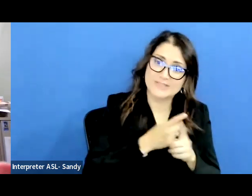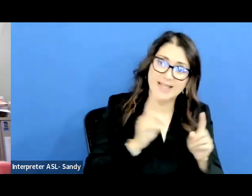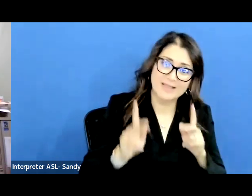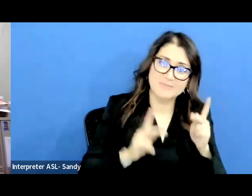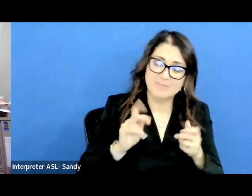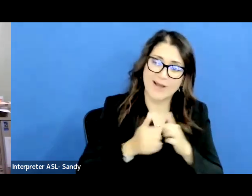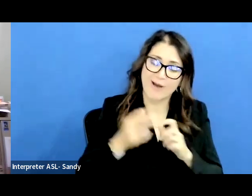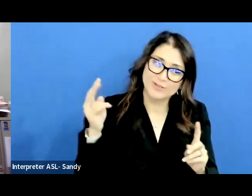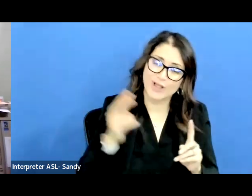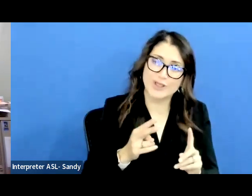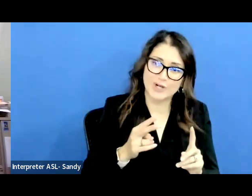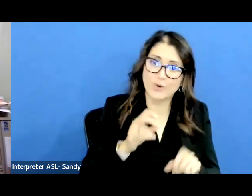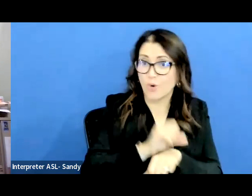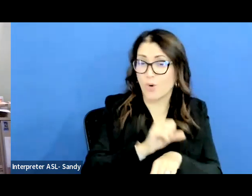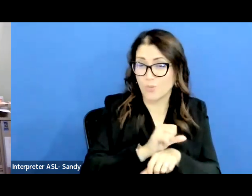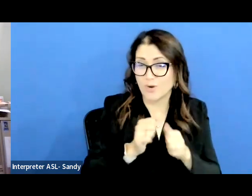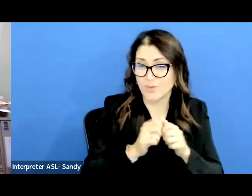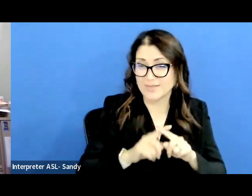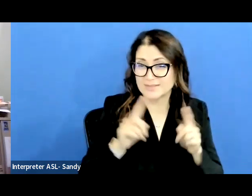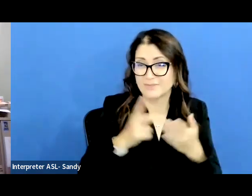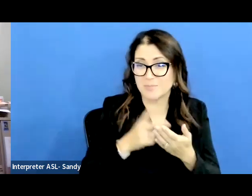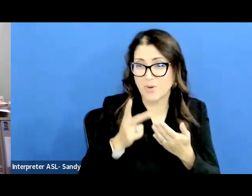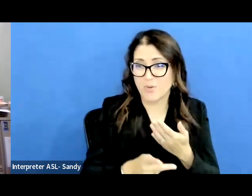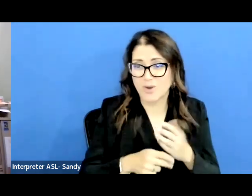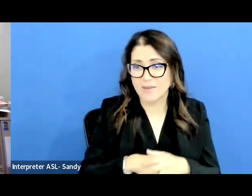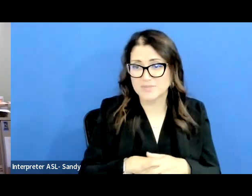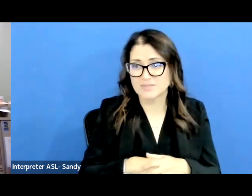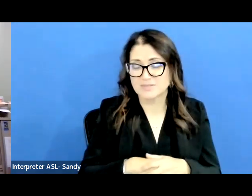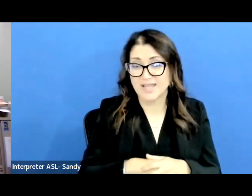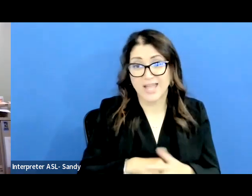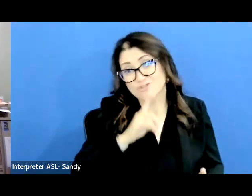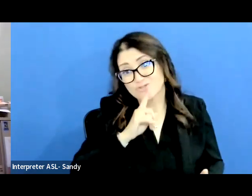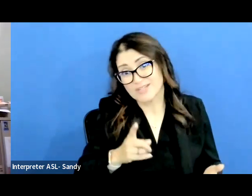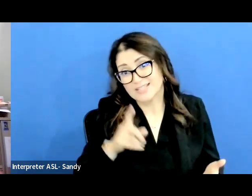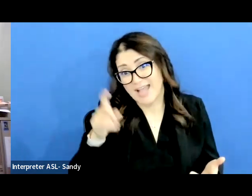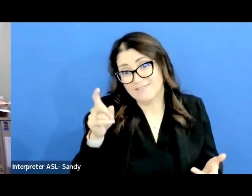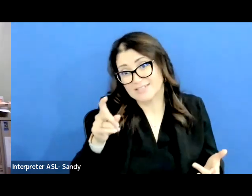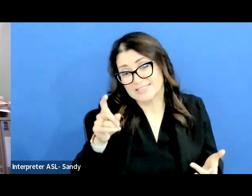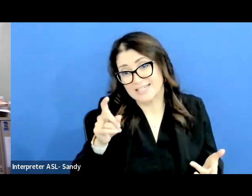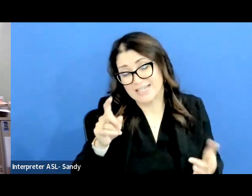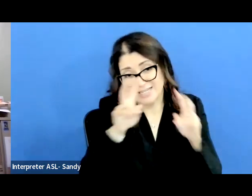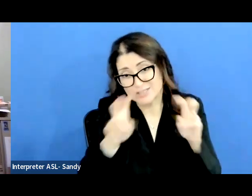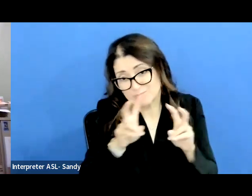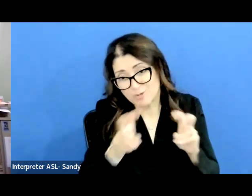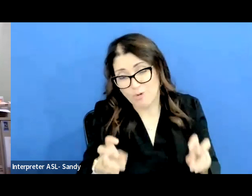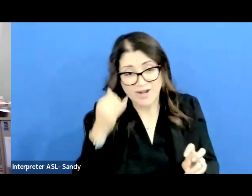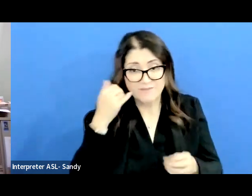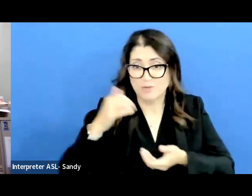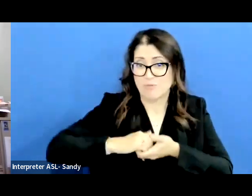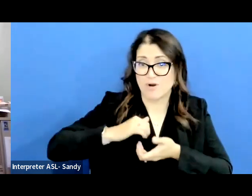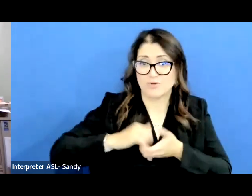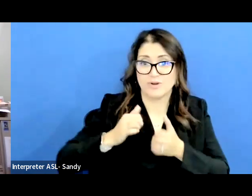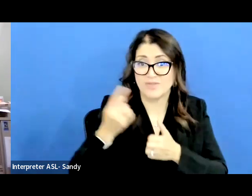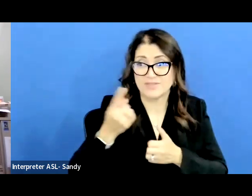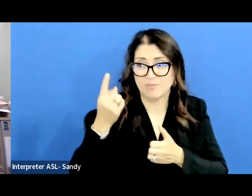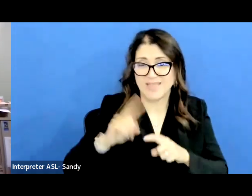at work with different programs, but and you really kind of have to explore that if you're partnering with someone that has